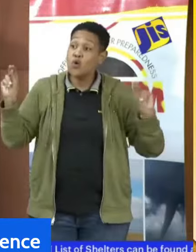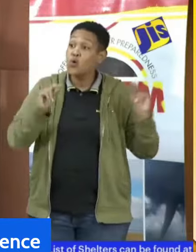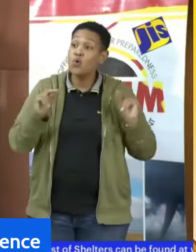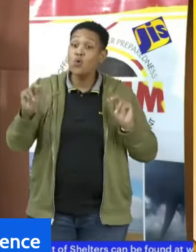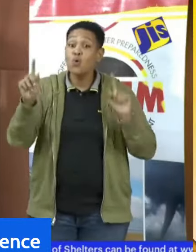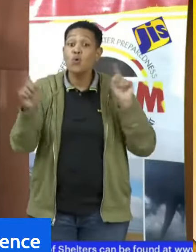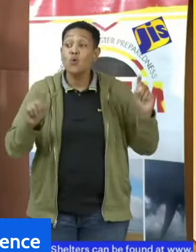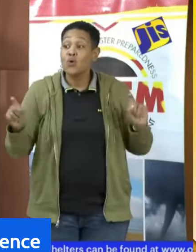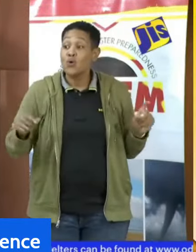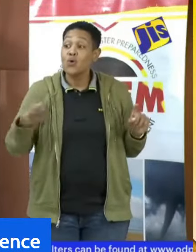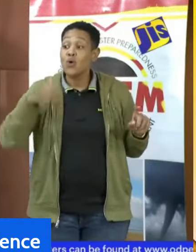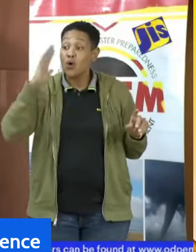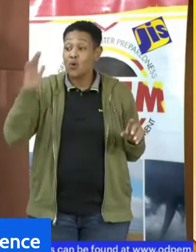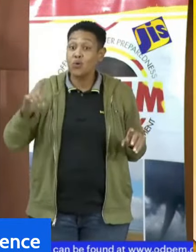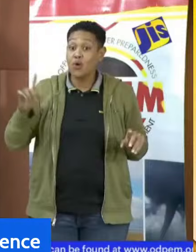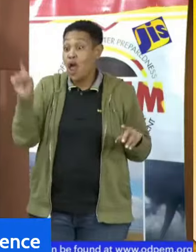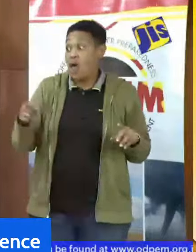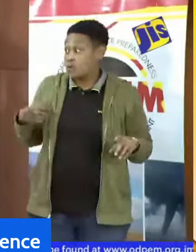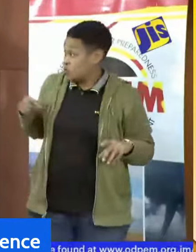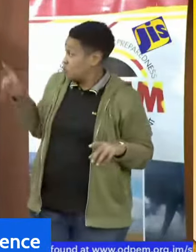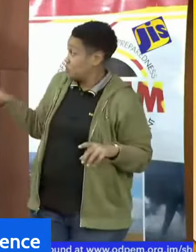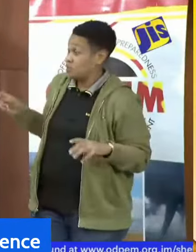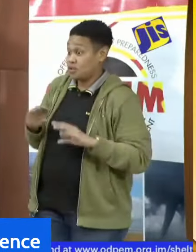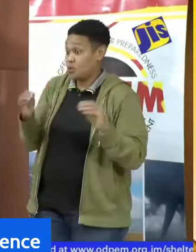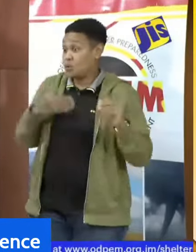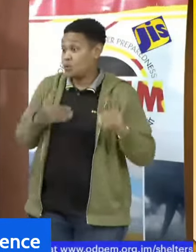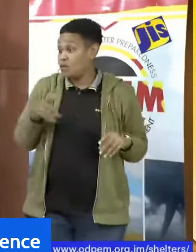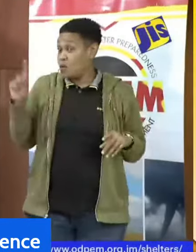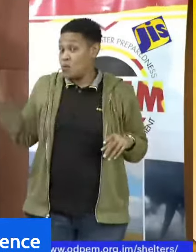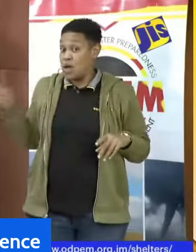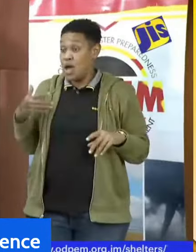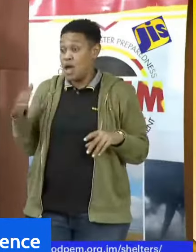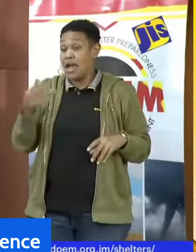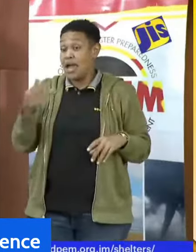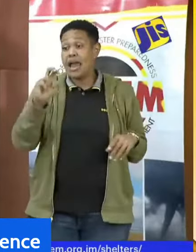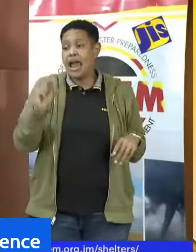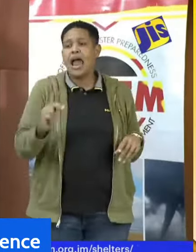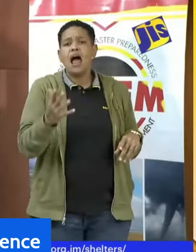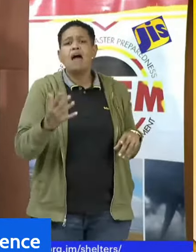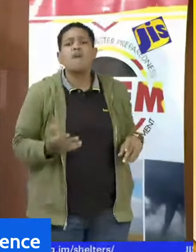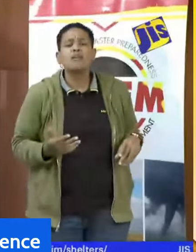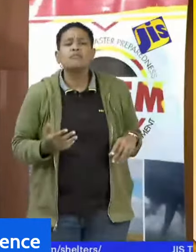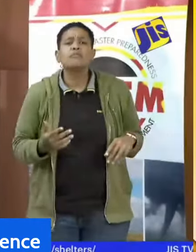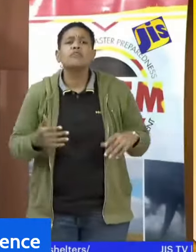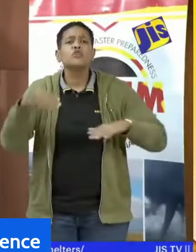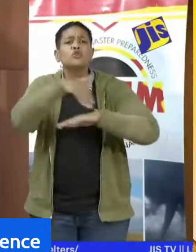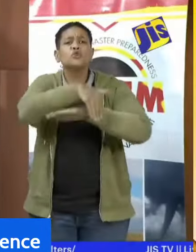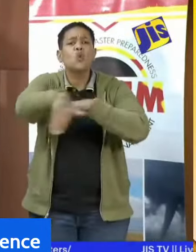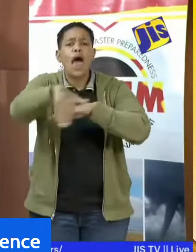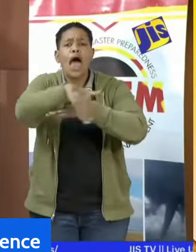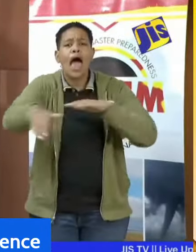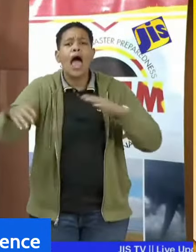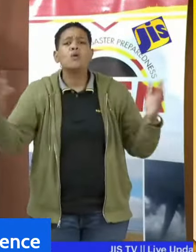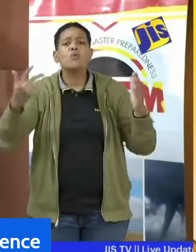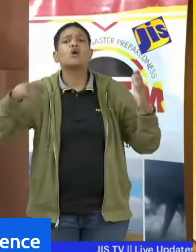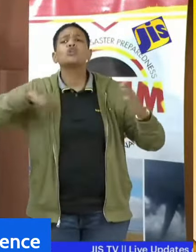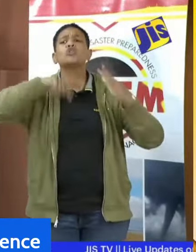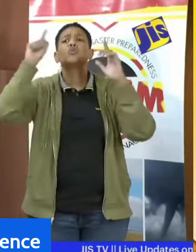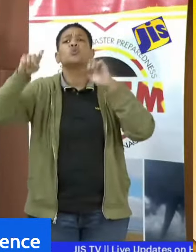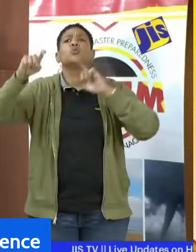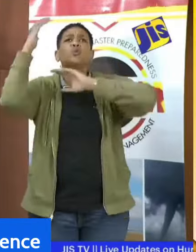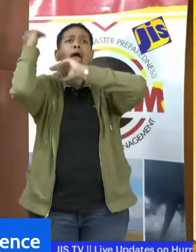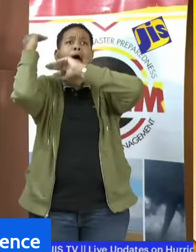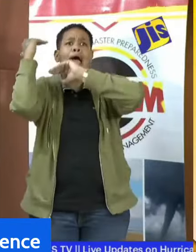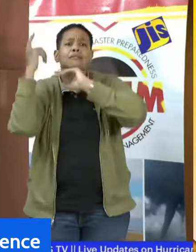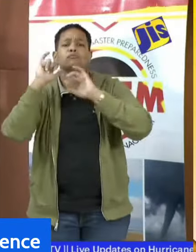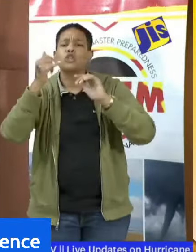So I'm going to ask the questions then, since no one has questions. Evan, tonight, what should we expect?